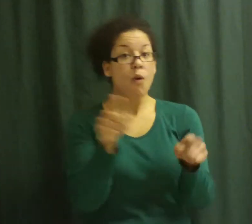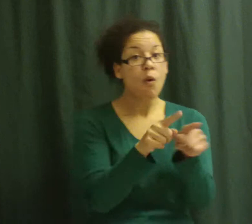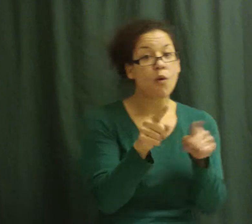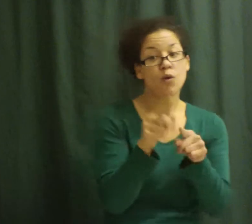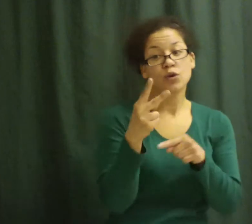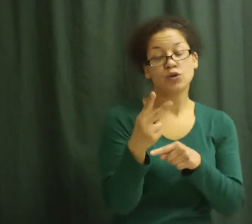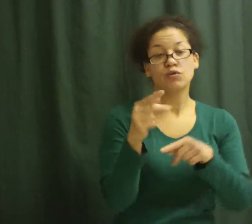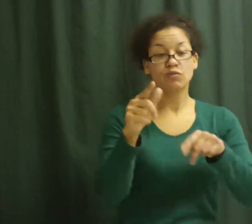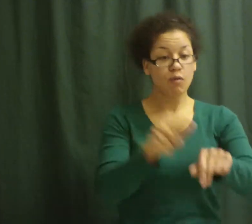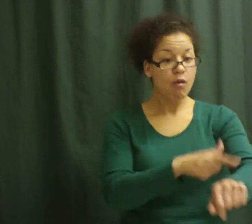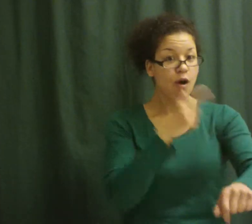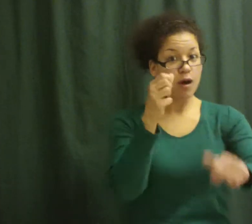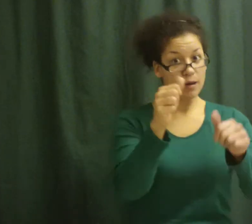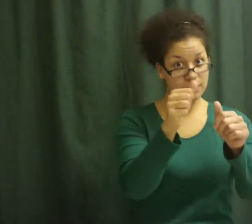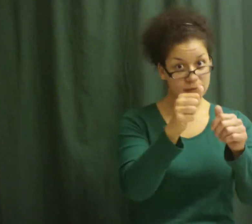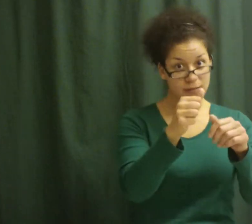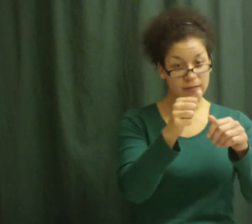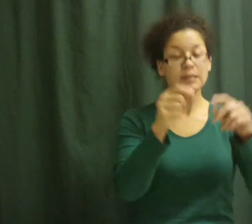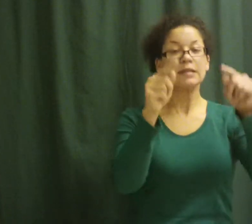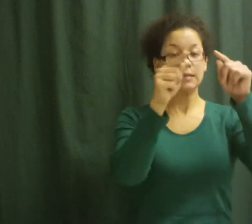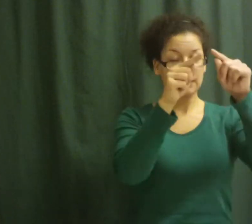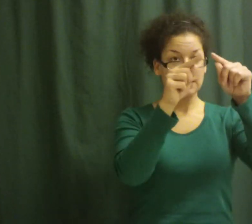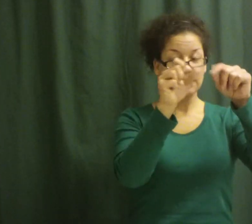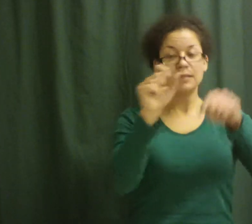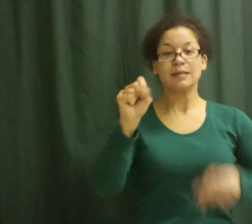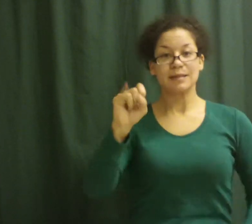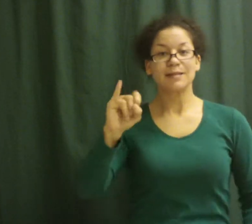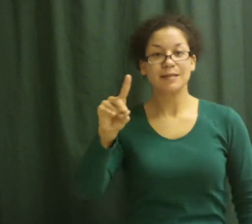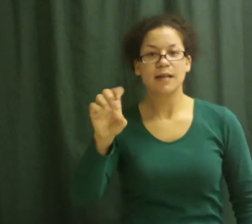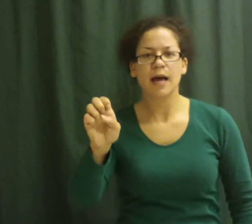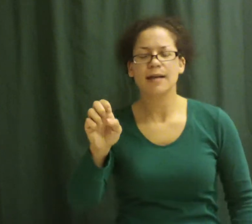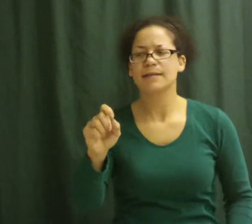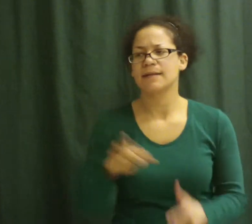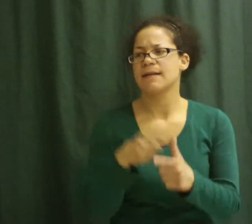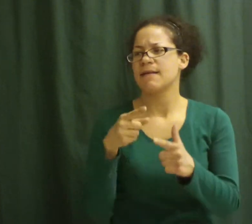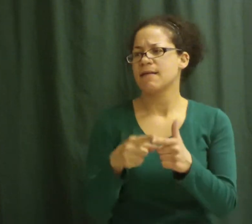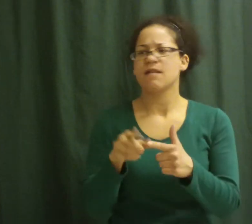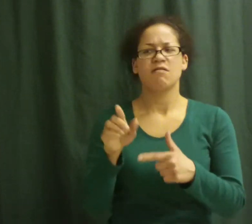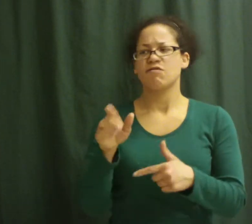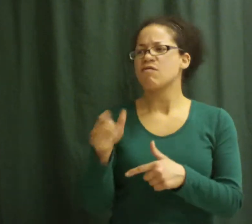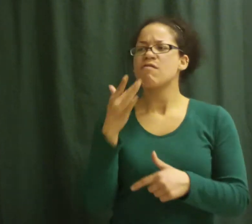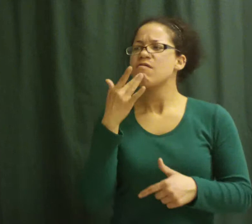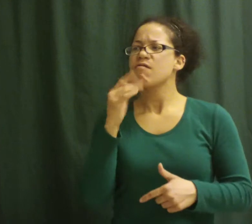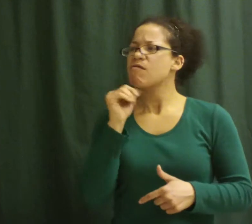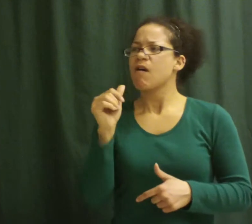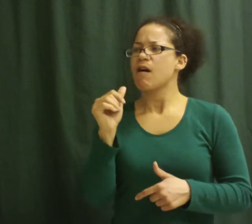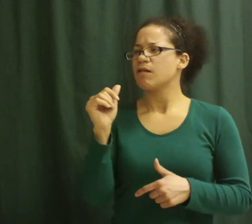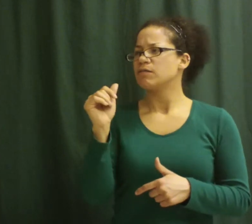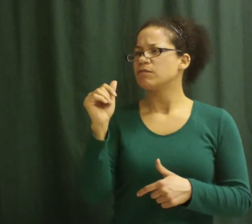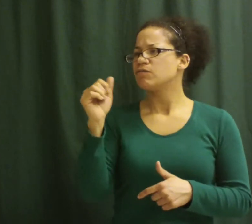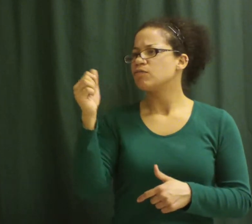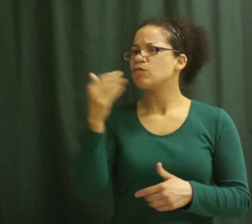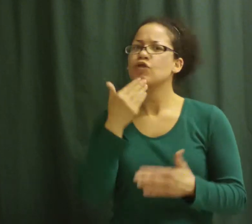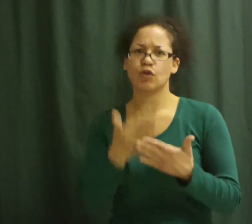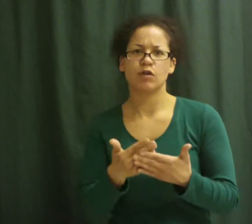One beautiful summer day, the little squares and the little circles and the